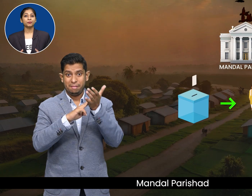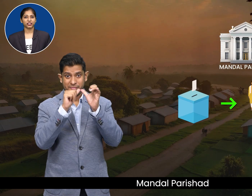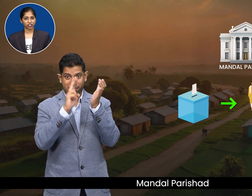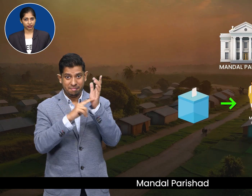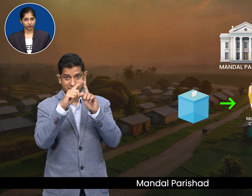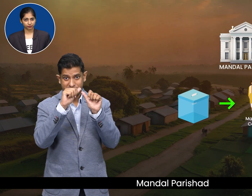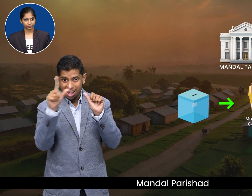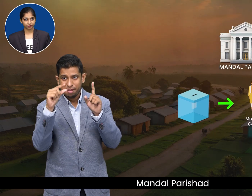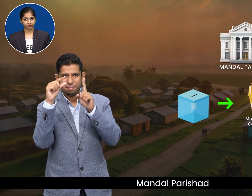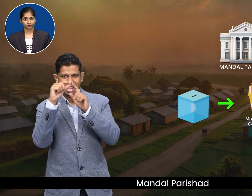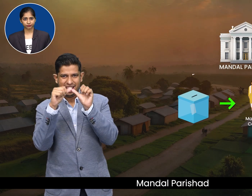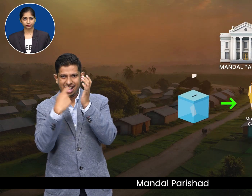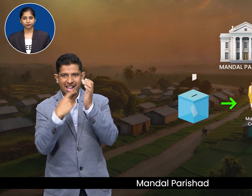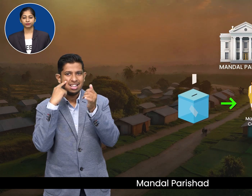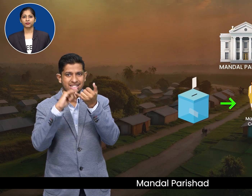Mandal Parishad.